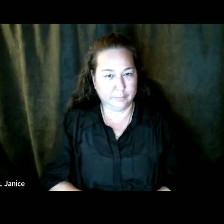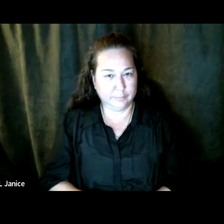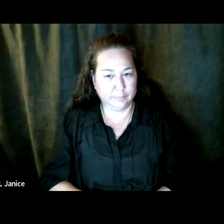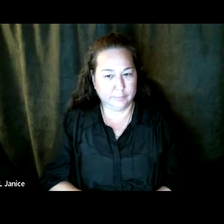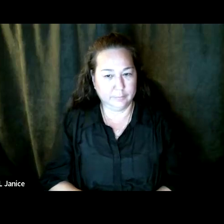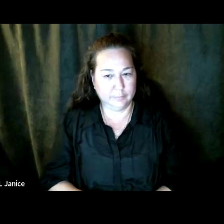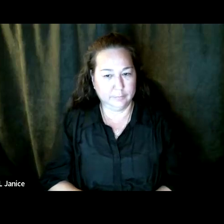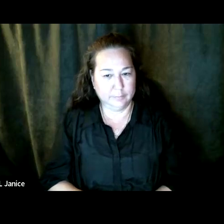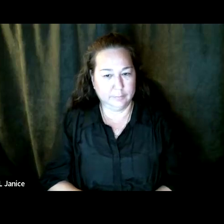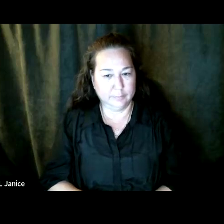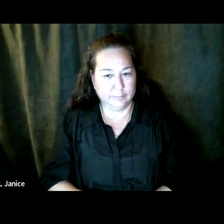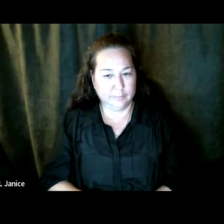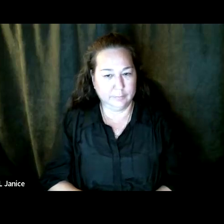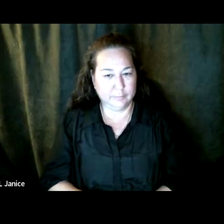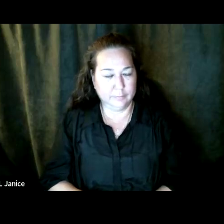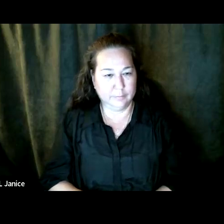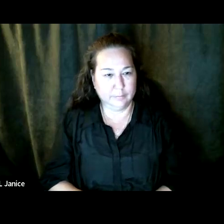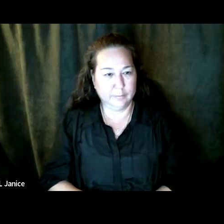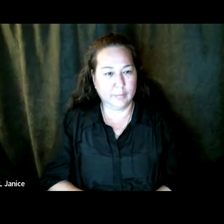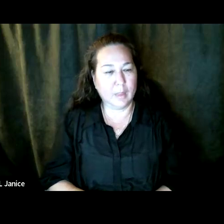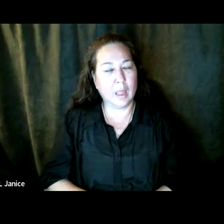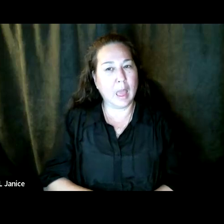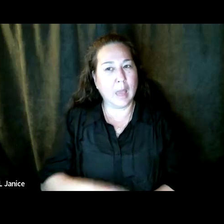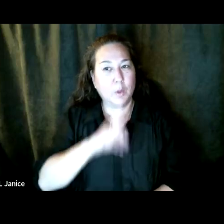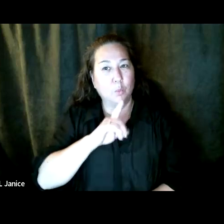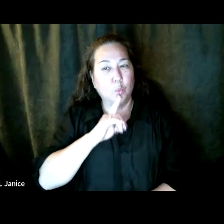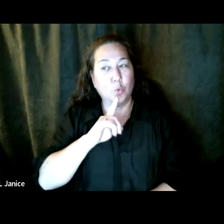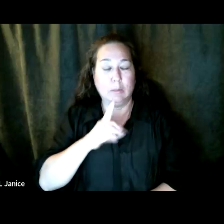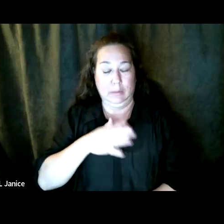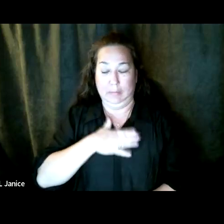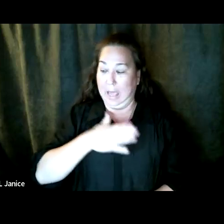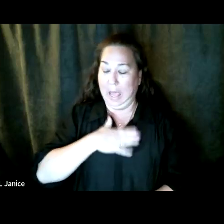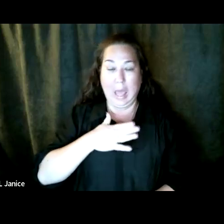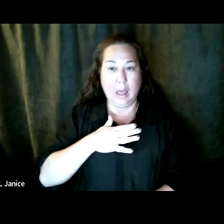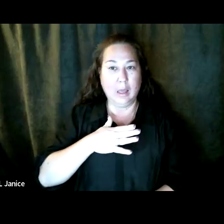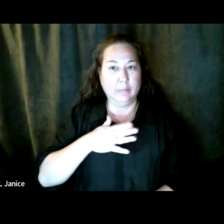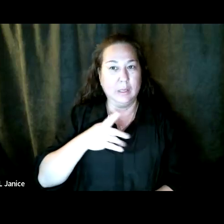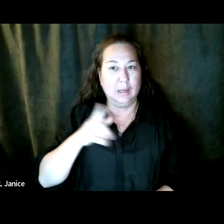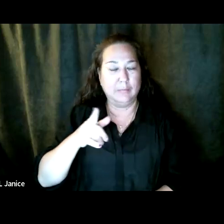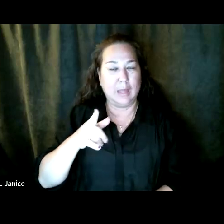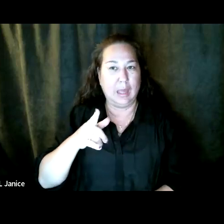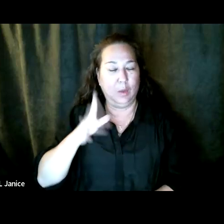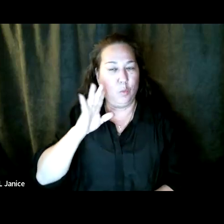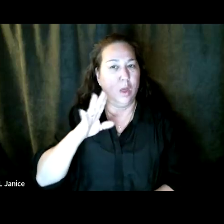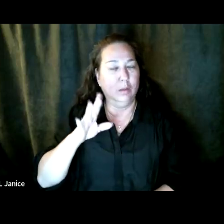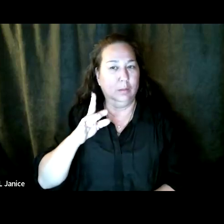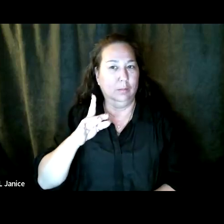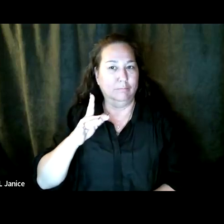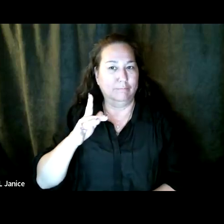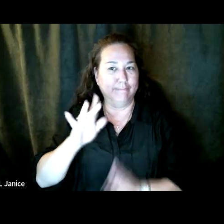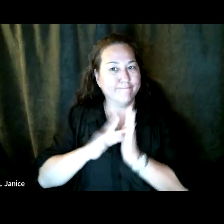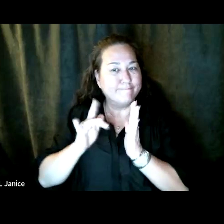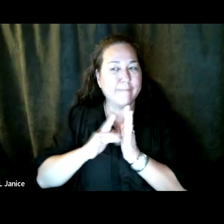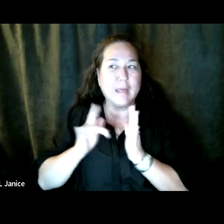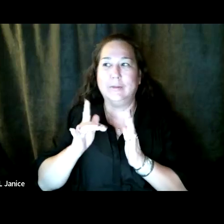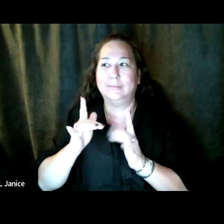hagan. Pero I would be very happy if they would have benefit from this renovation, my kids, that they will be able to walk around there,